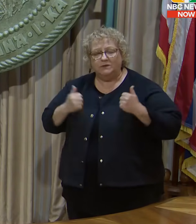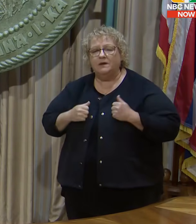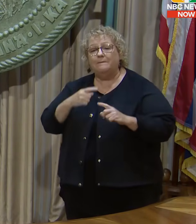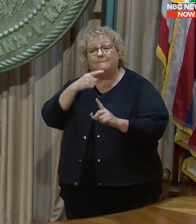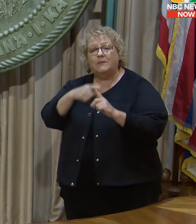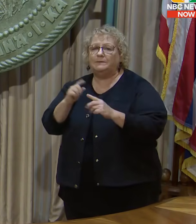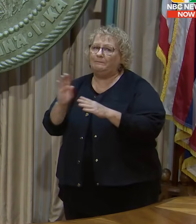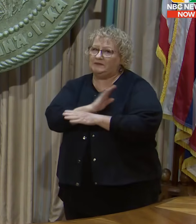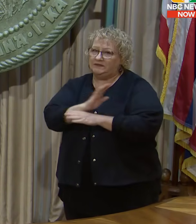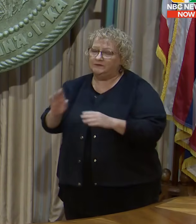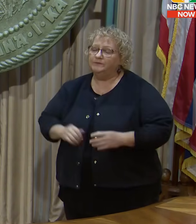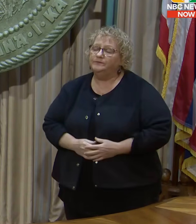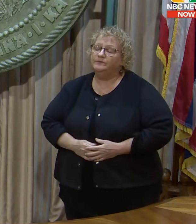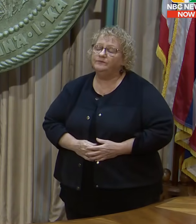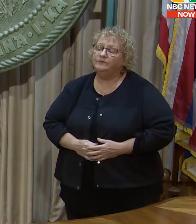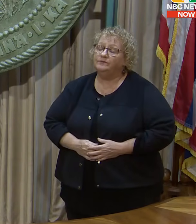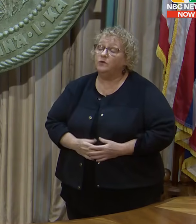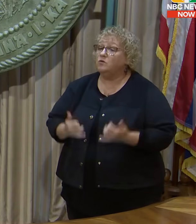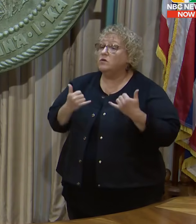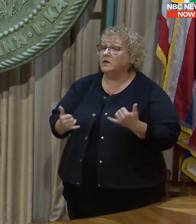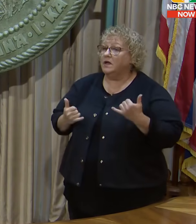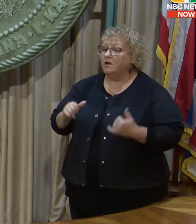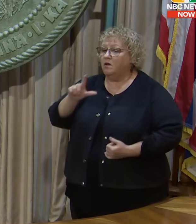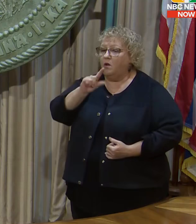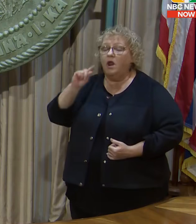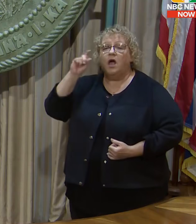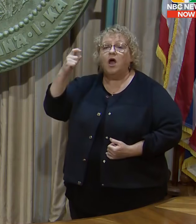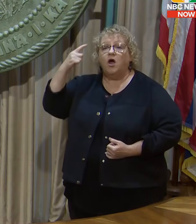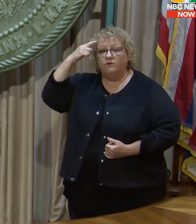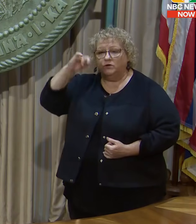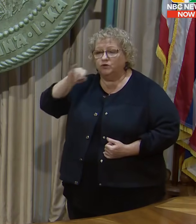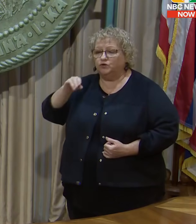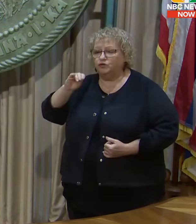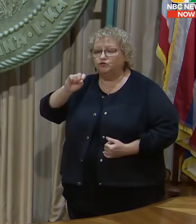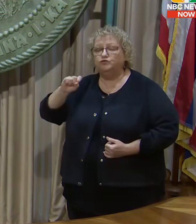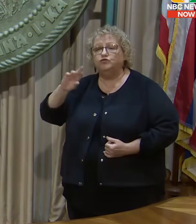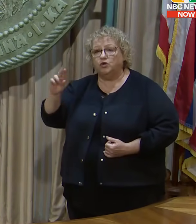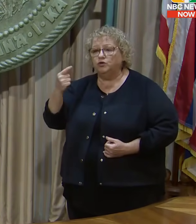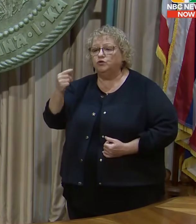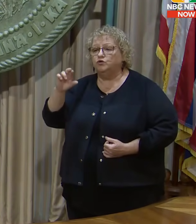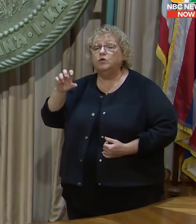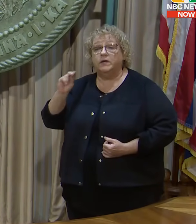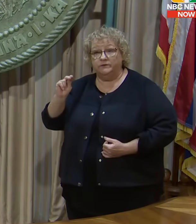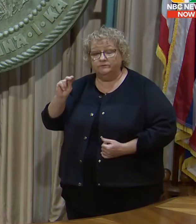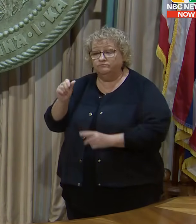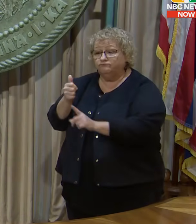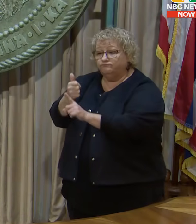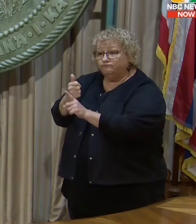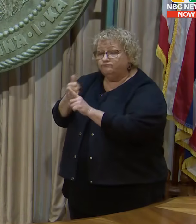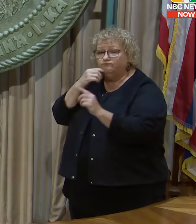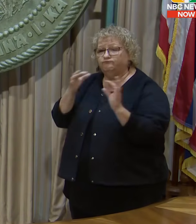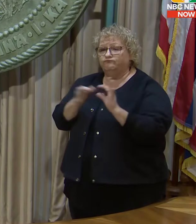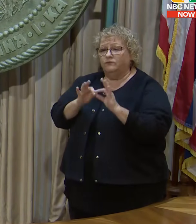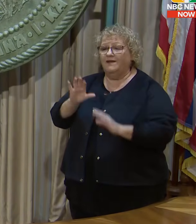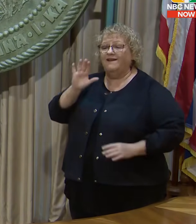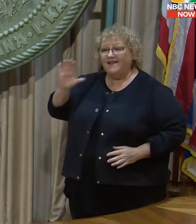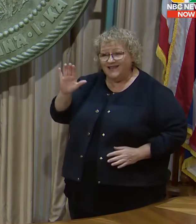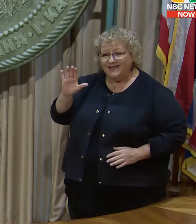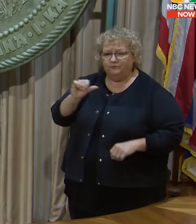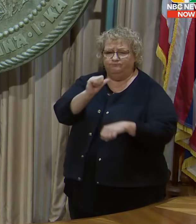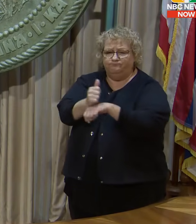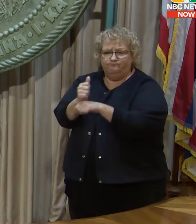businesses. Also with me today is Lieutenant Governor Josh Green, who will be providing an update on his